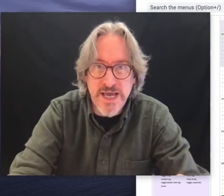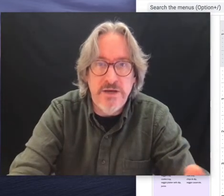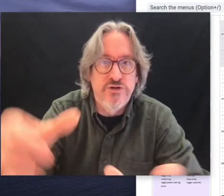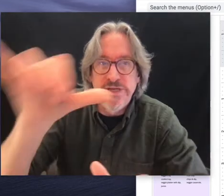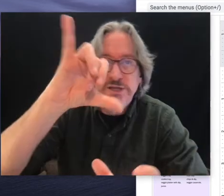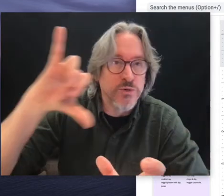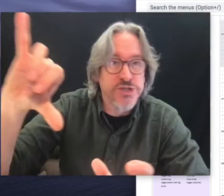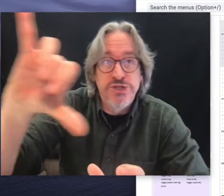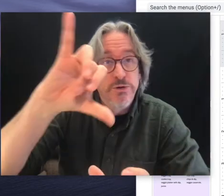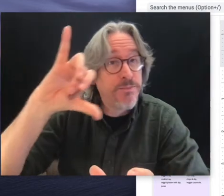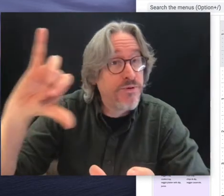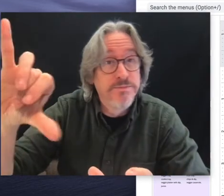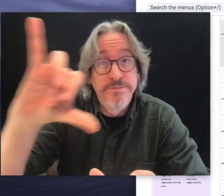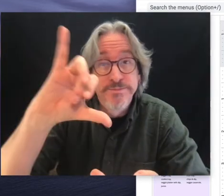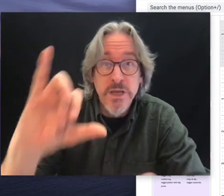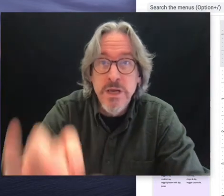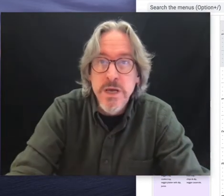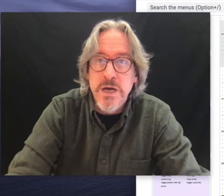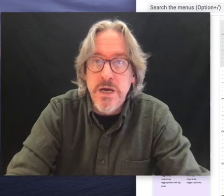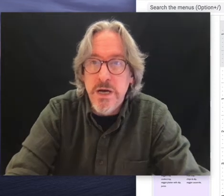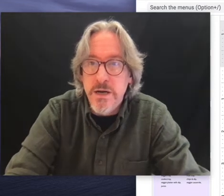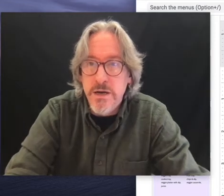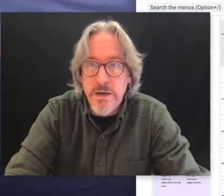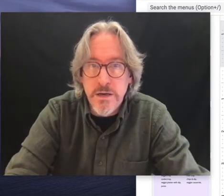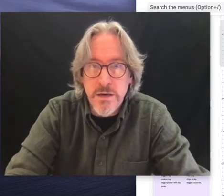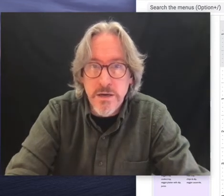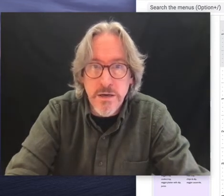Cookies, cake, drizzle or syrup.